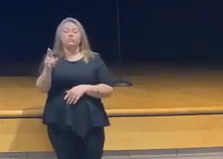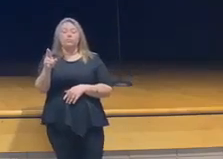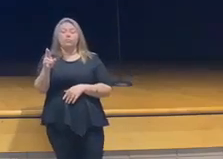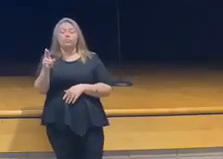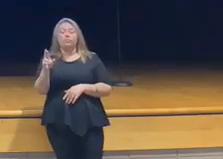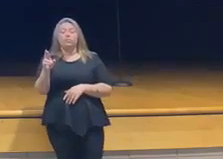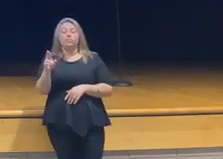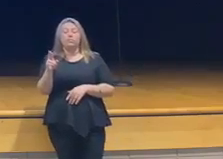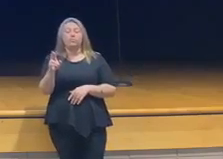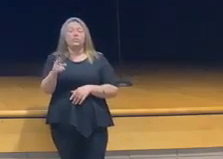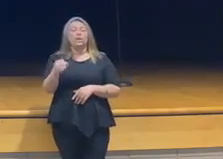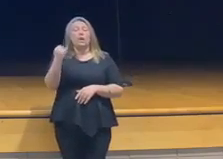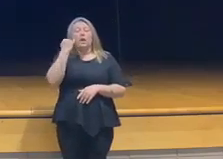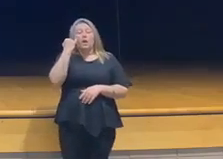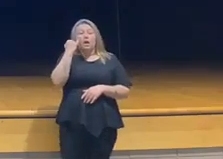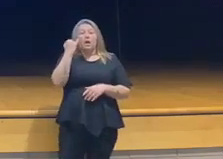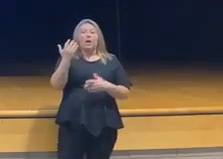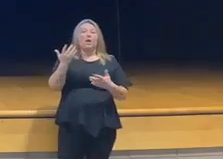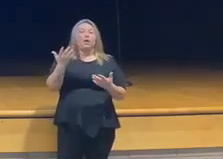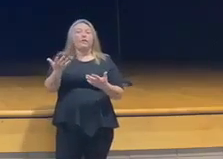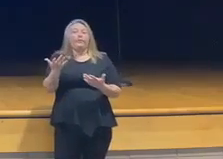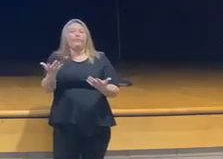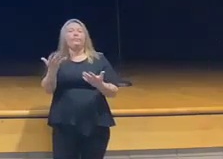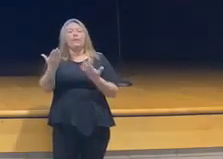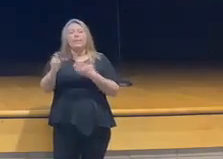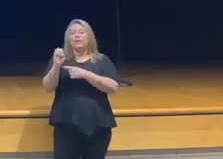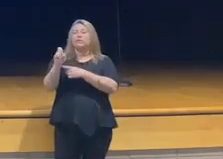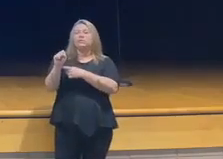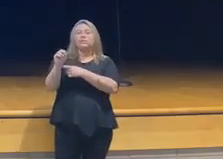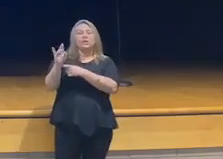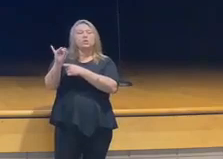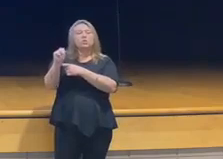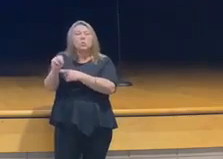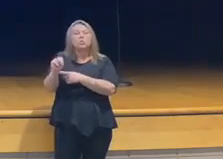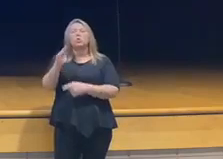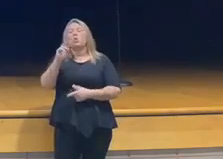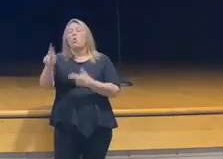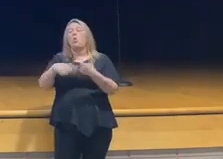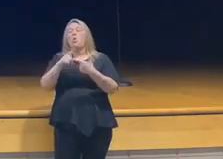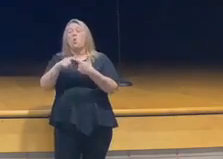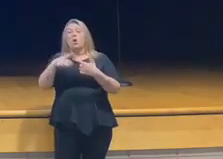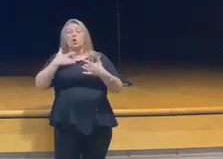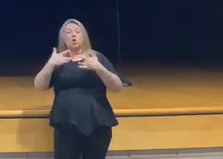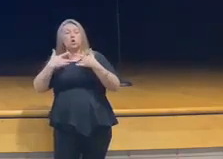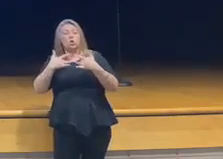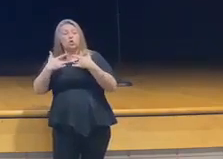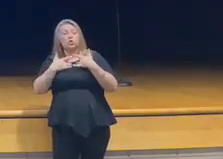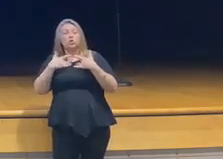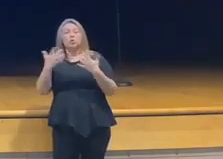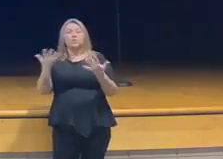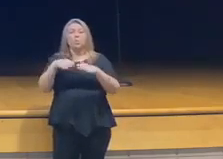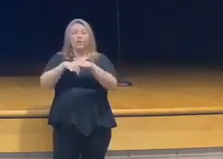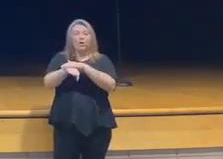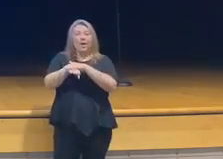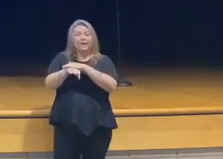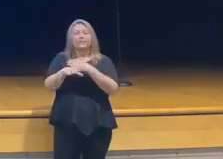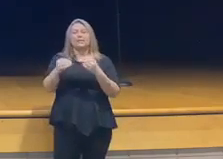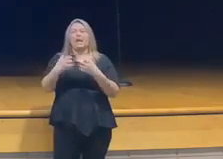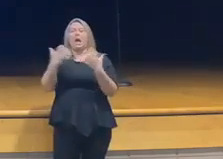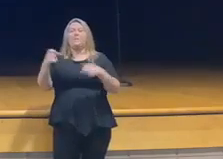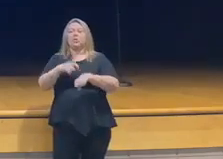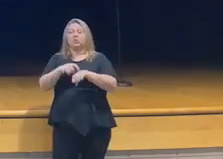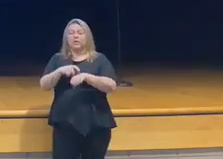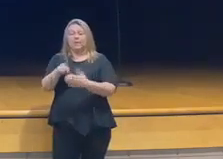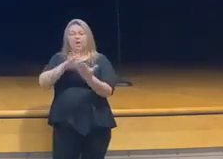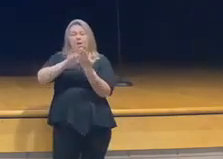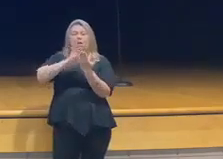sent inappropriate images, if there's sextortion, if there's any concerns in terms of what they're accessing or just the amount of time they spend online.